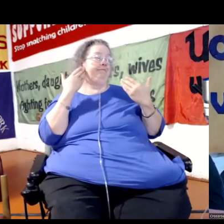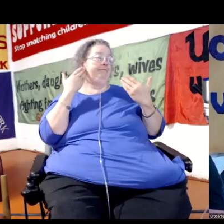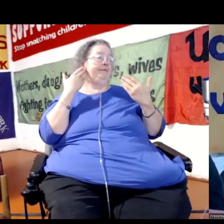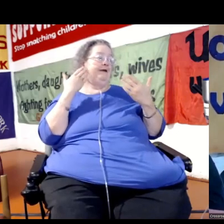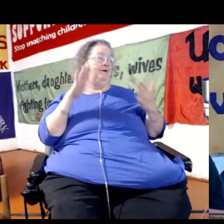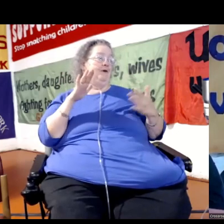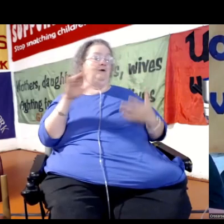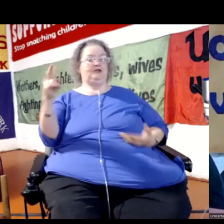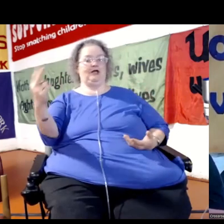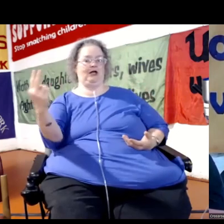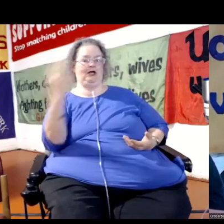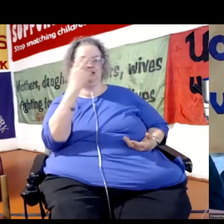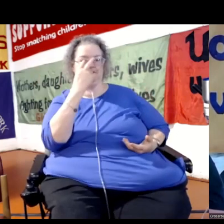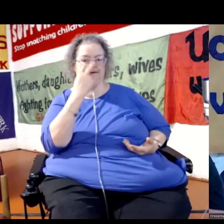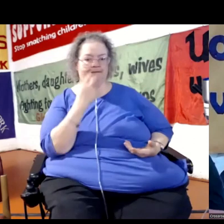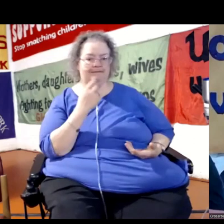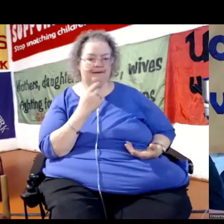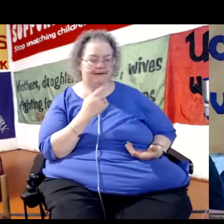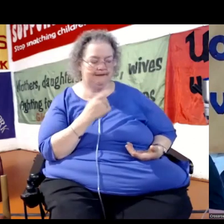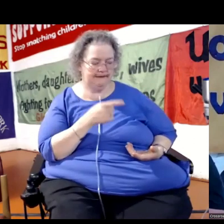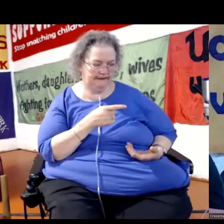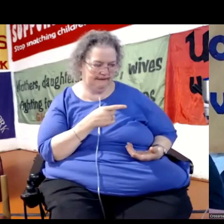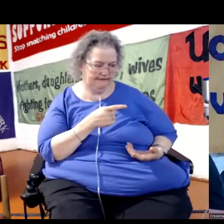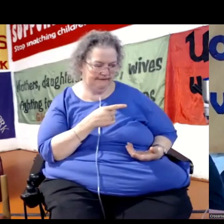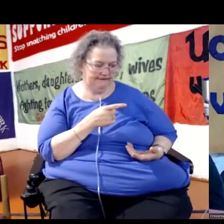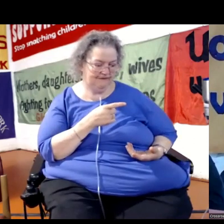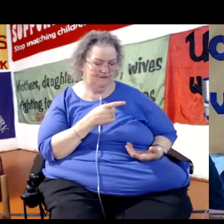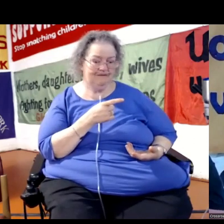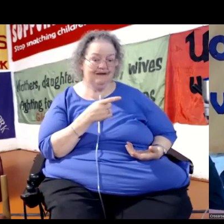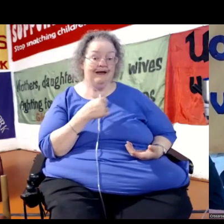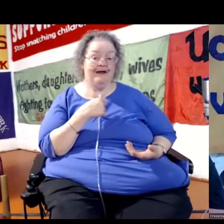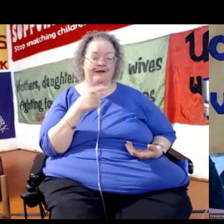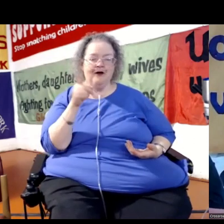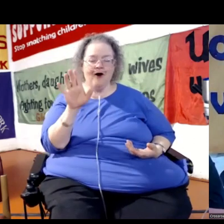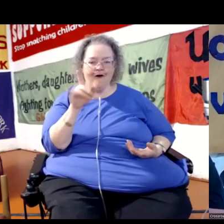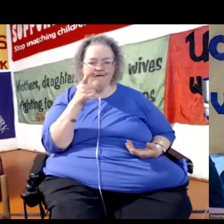And she looked at me and she pointed that little finger.